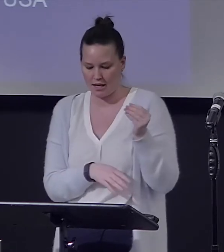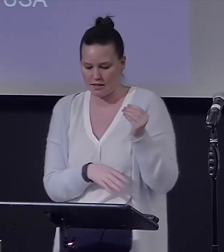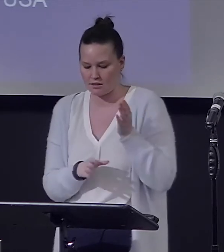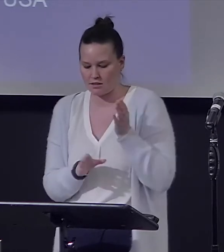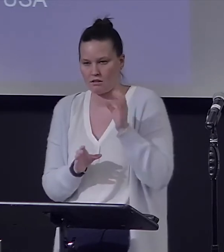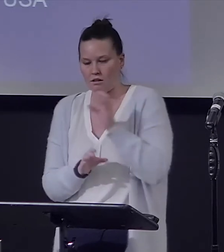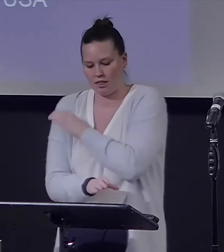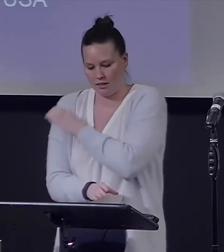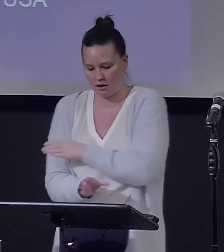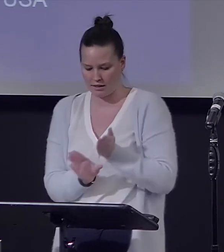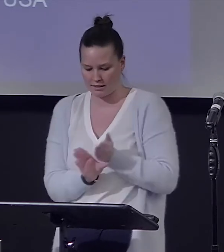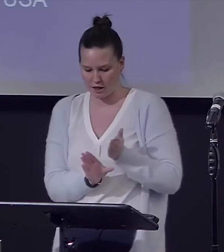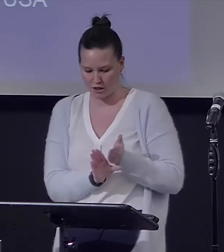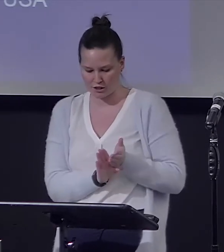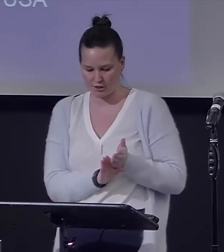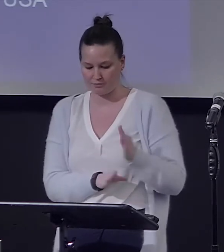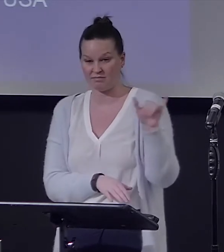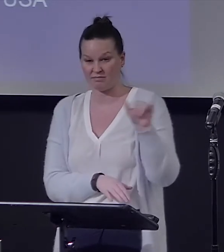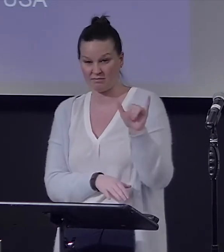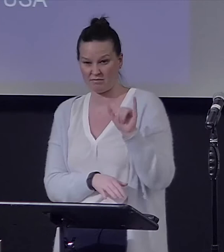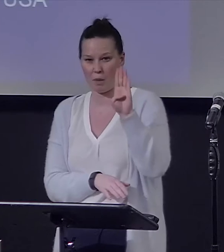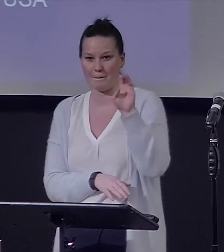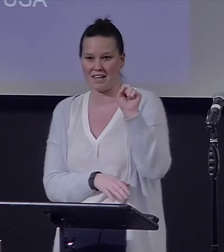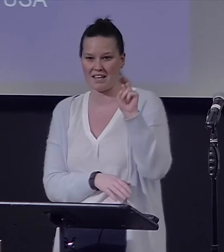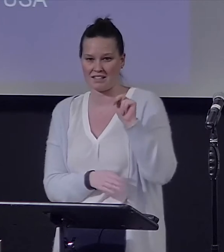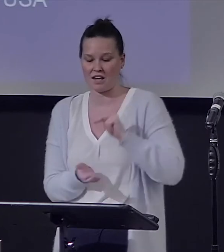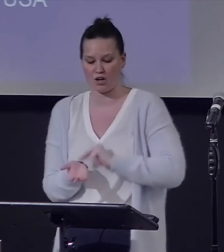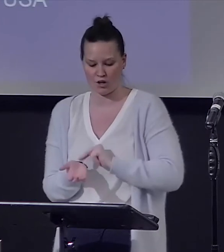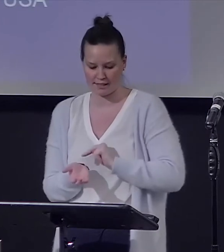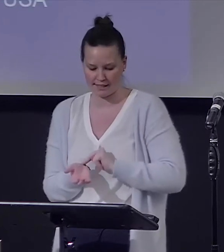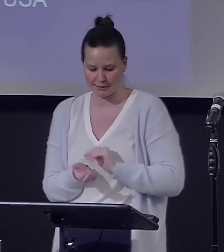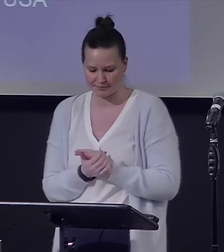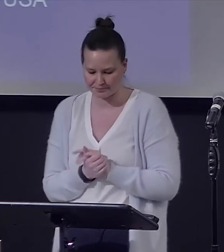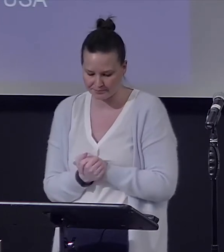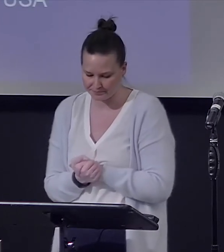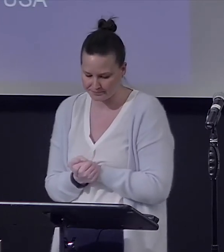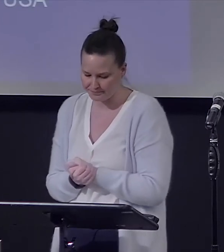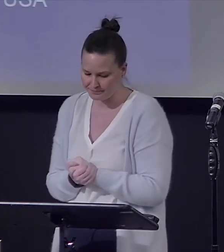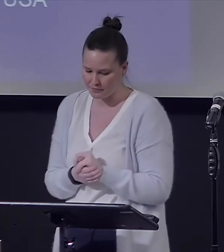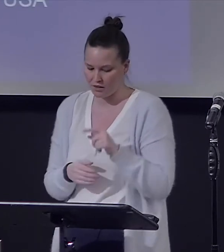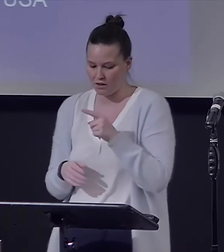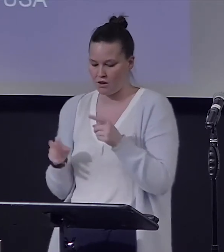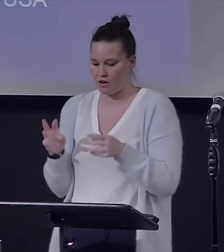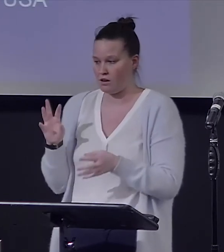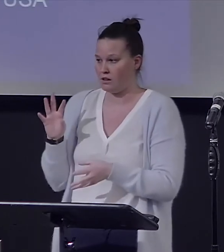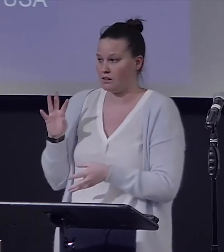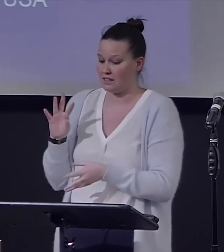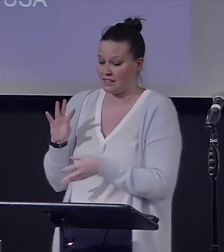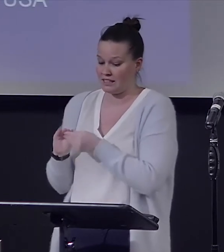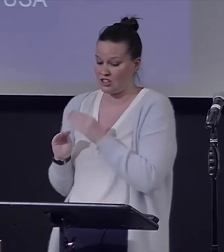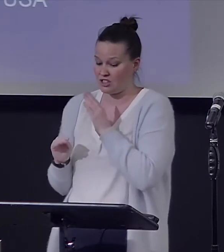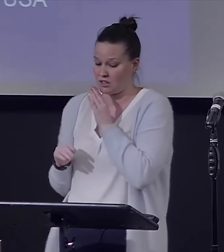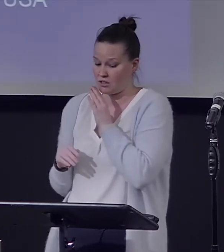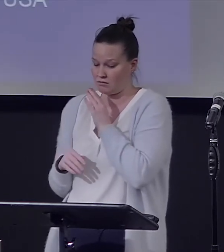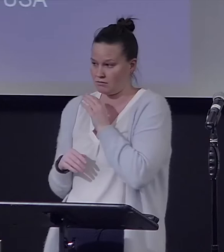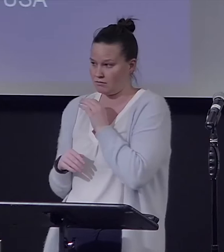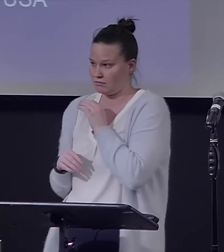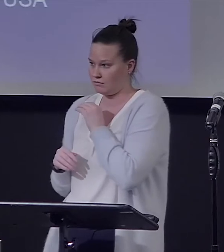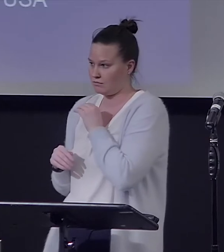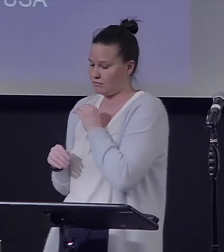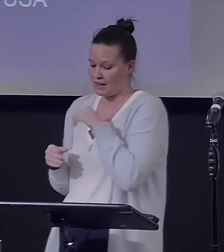PhDs in both experimental cognitive psychology and clinical psychology as well as a BSN